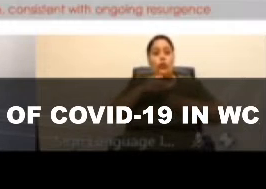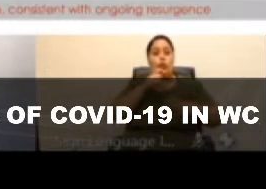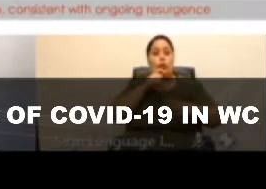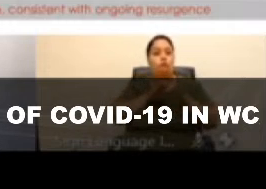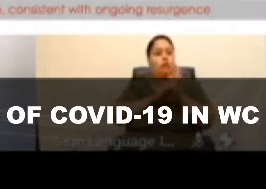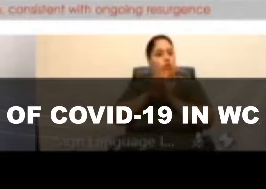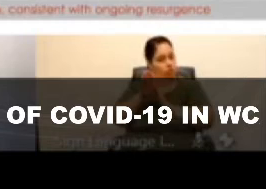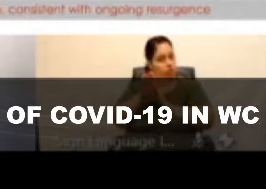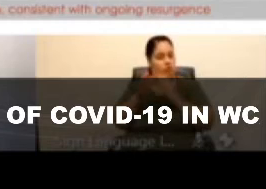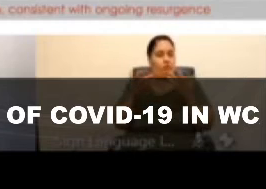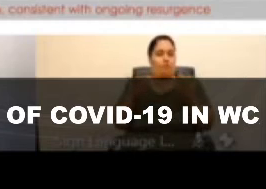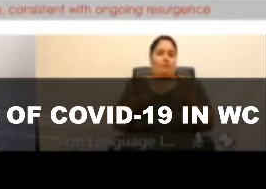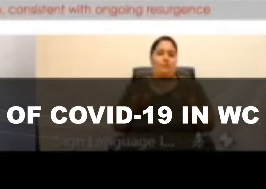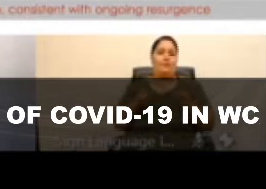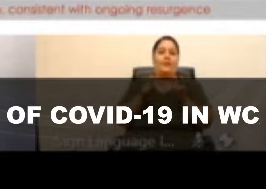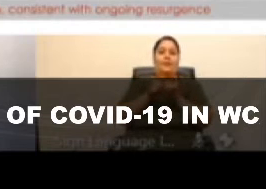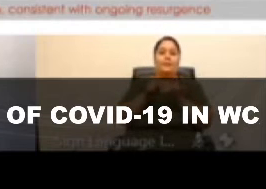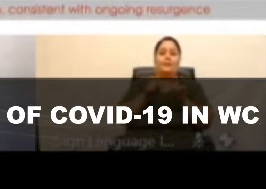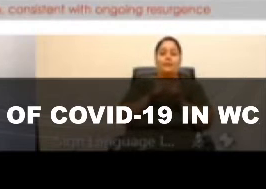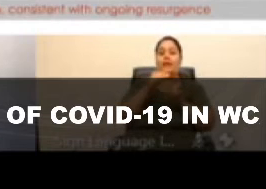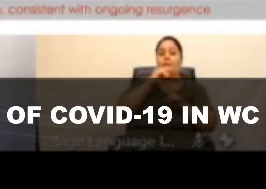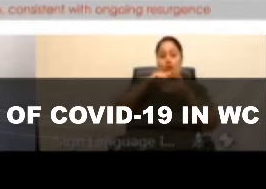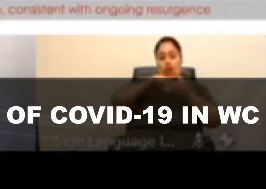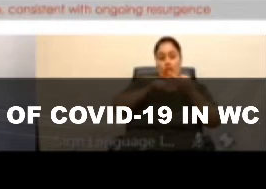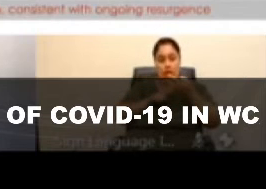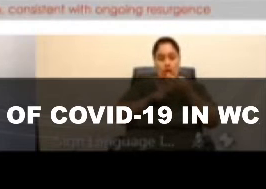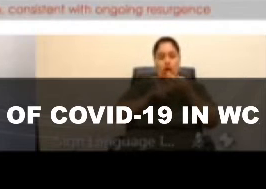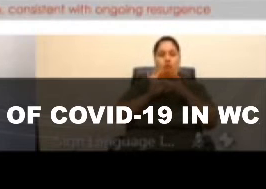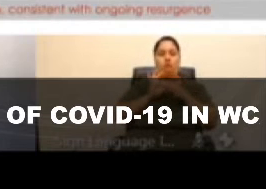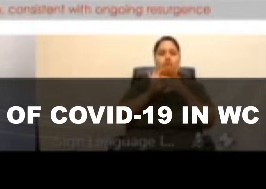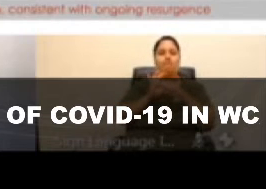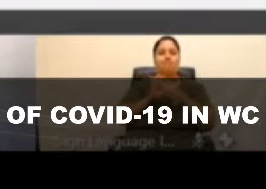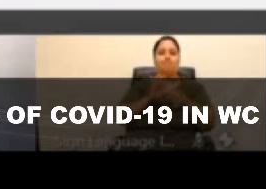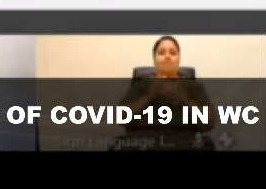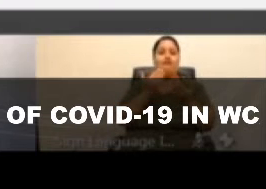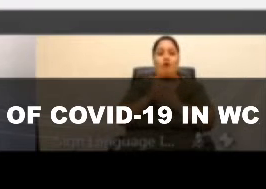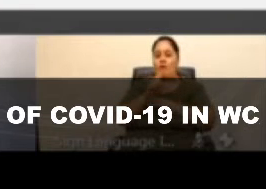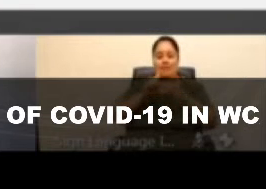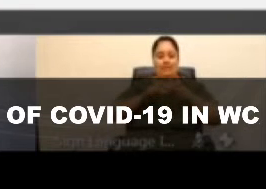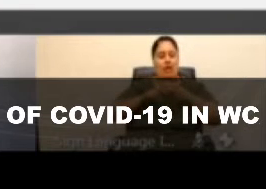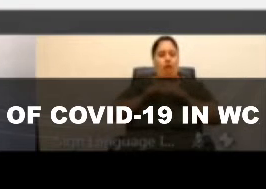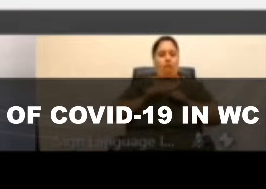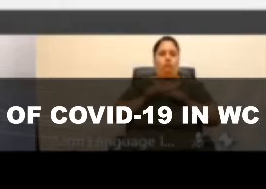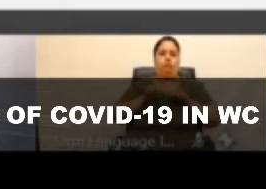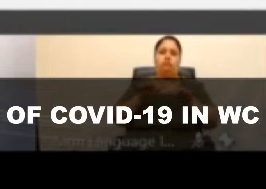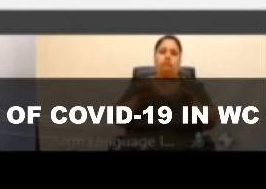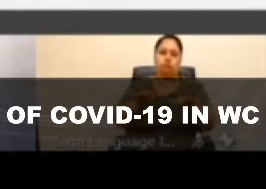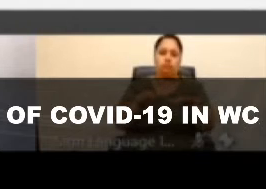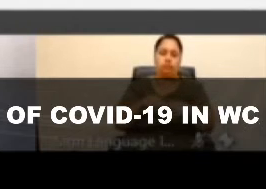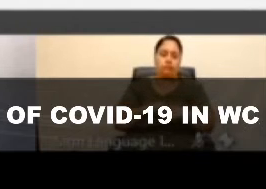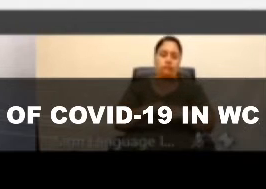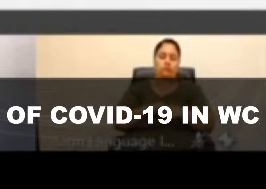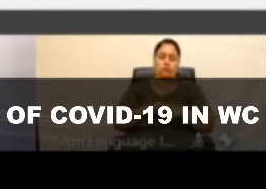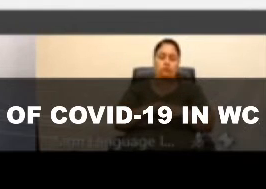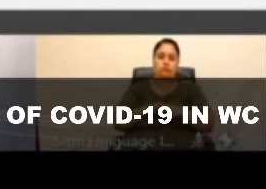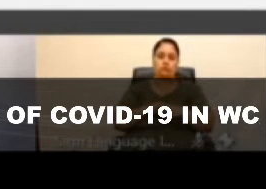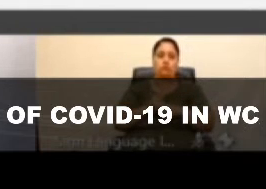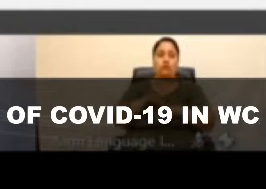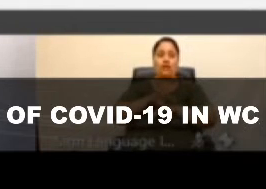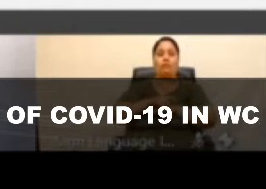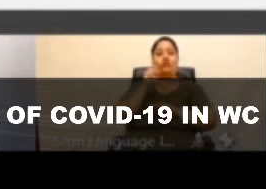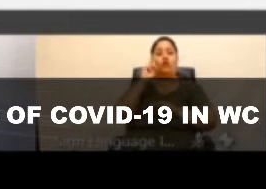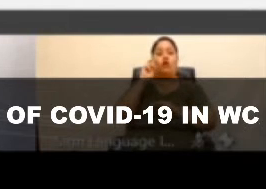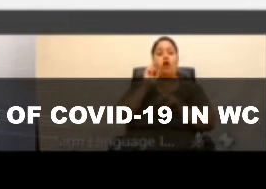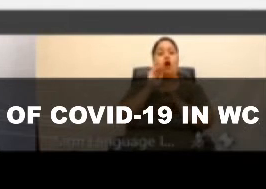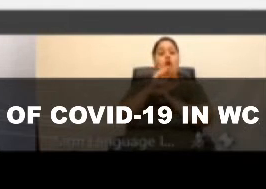consistent with an ongoing established resurgence. If you look at the provincial overview, the province as a